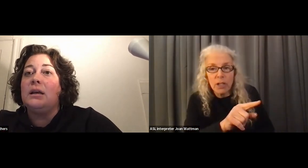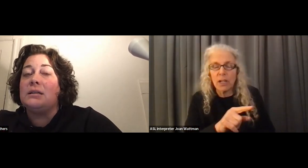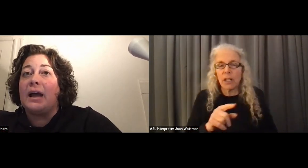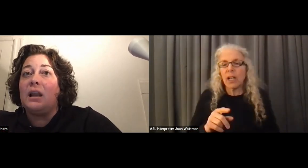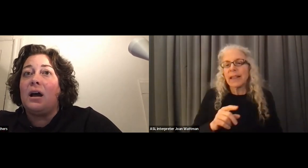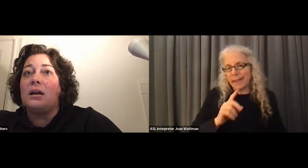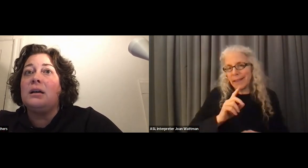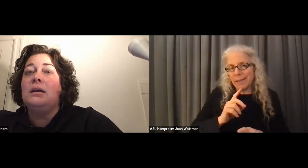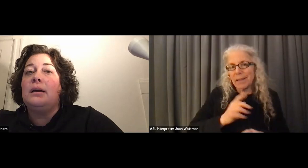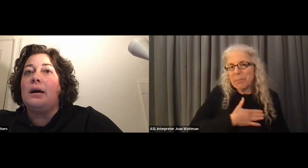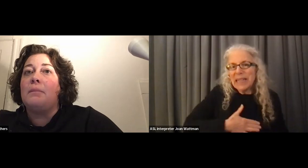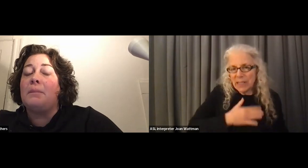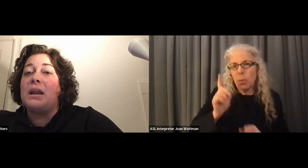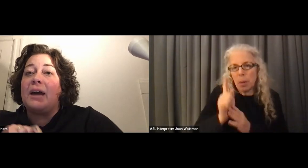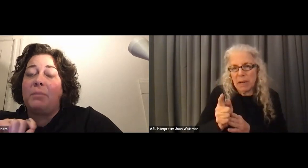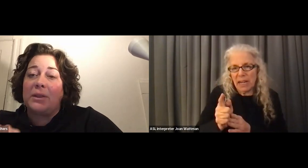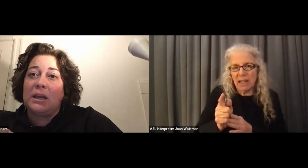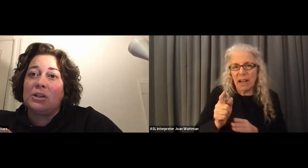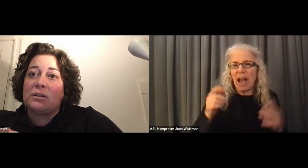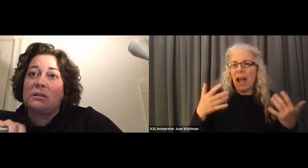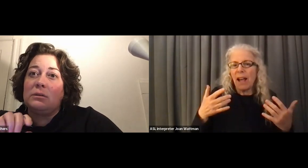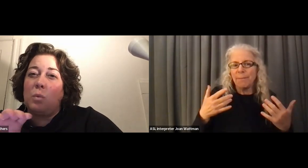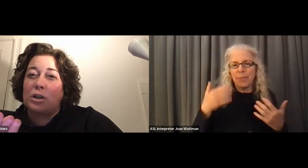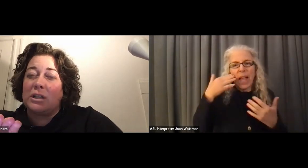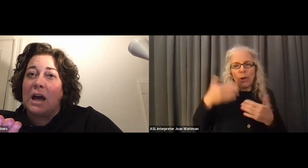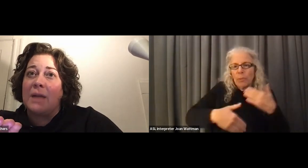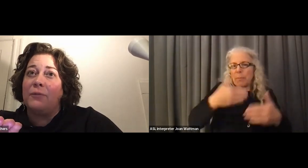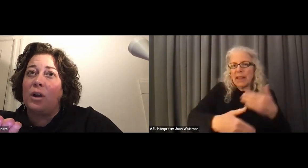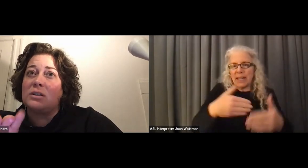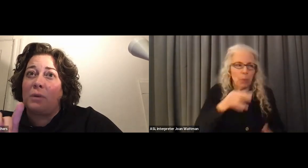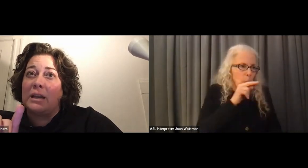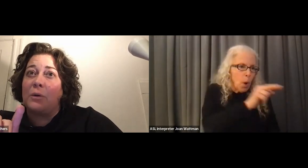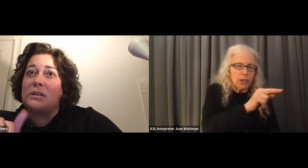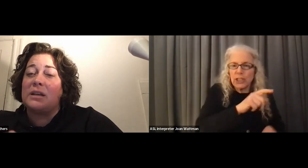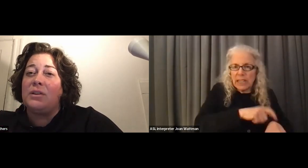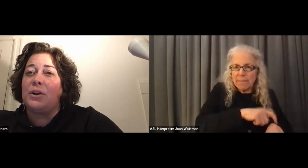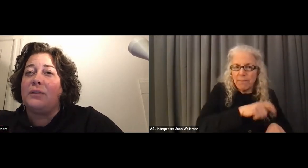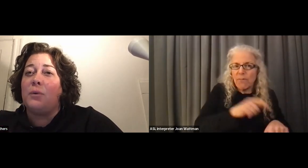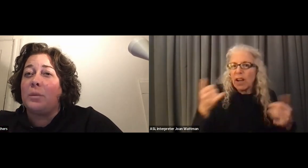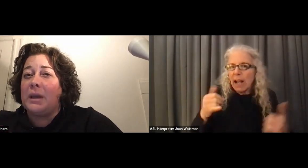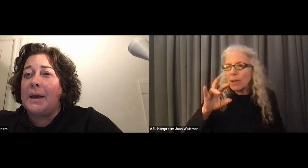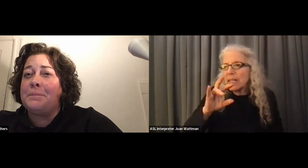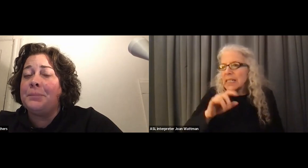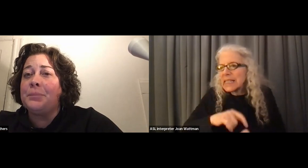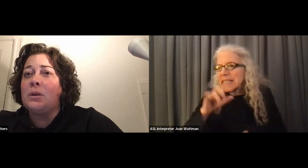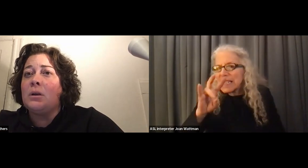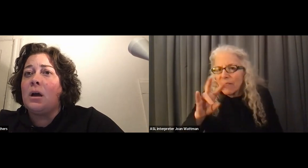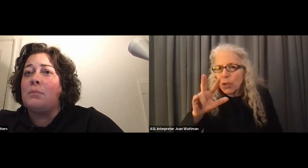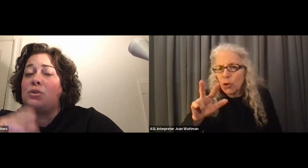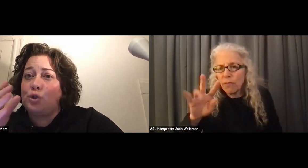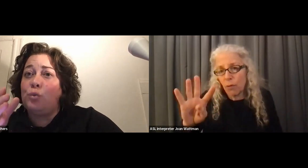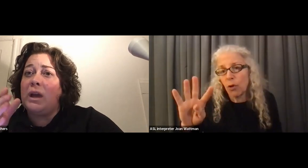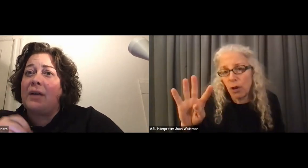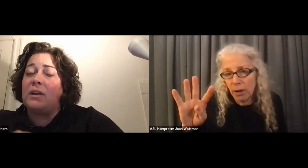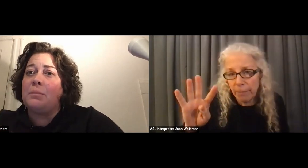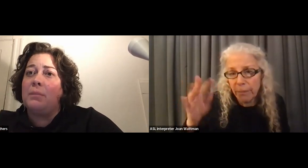less in dialogue. I'm gonna have Bethany just watch the time for us. Right now it's 7:34 p.m.